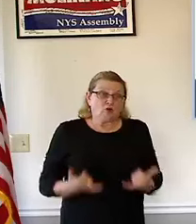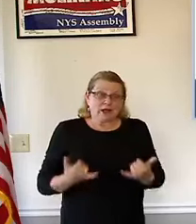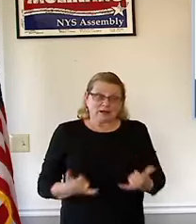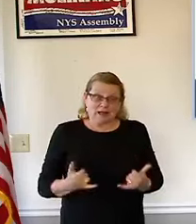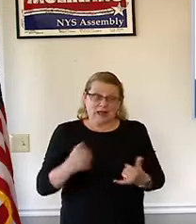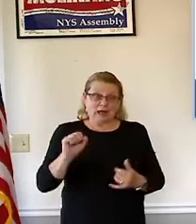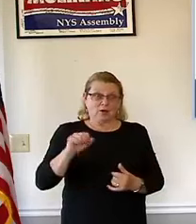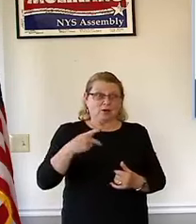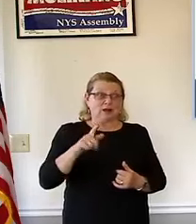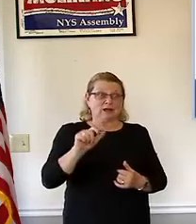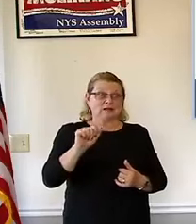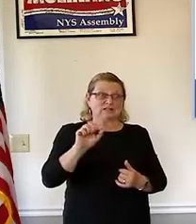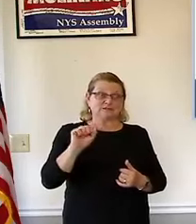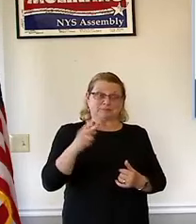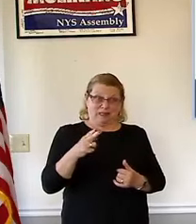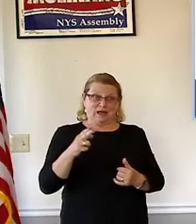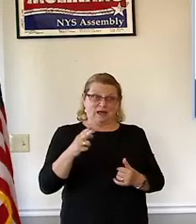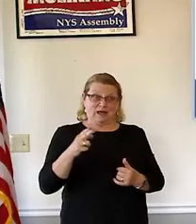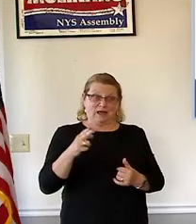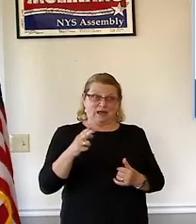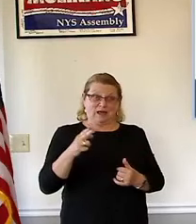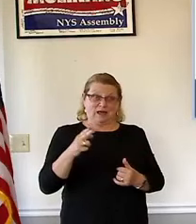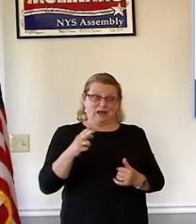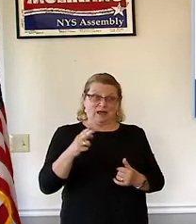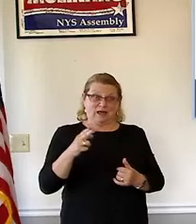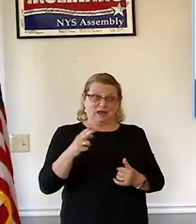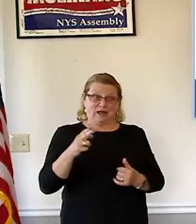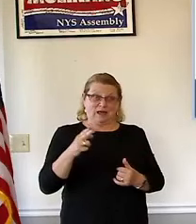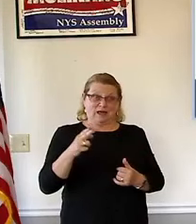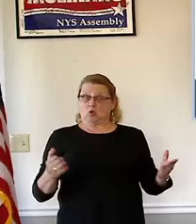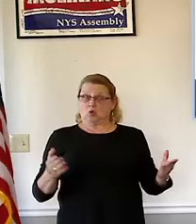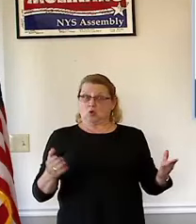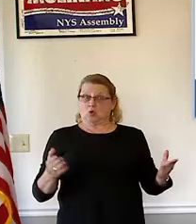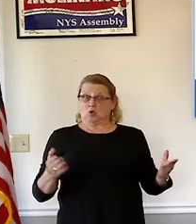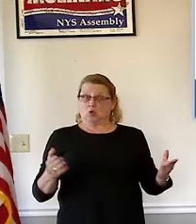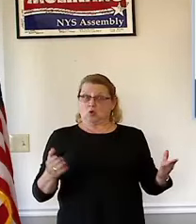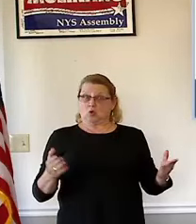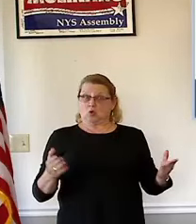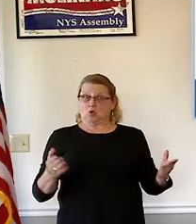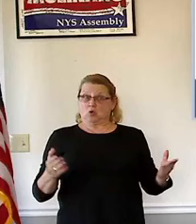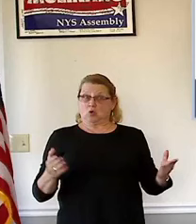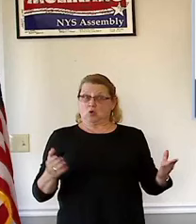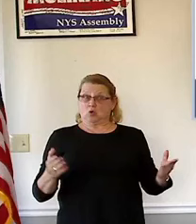functioning as if they can open on July the 7th when we enter phase four. I believe